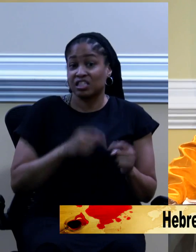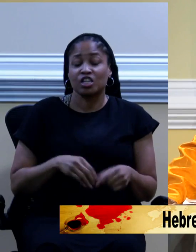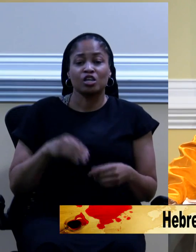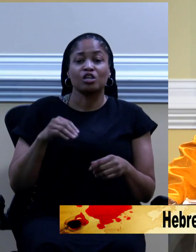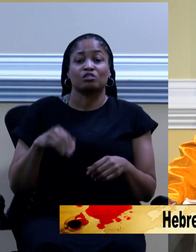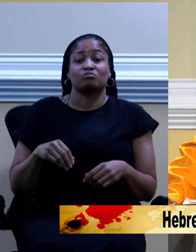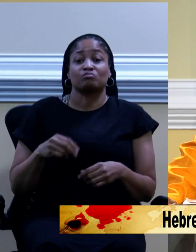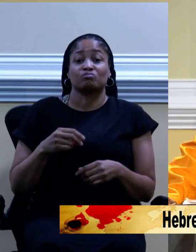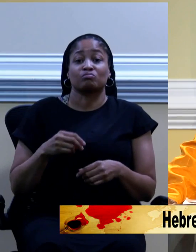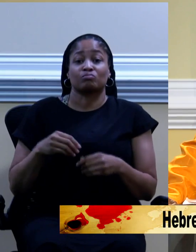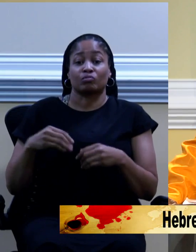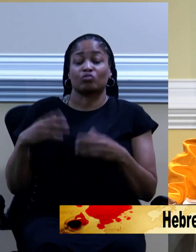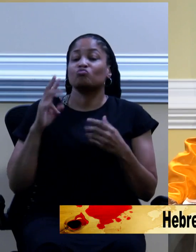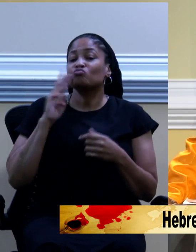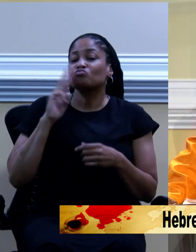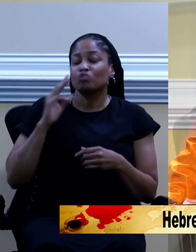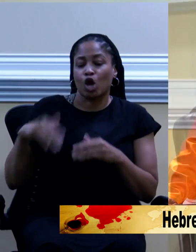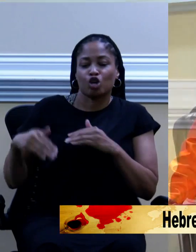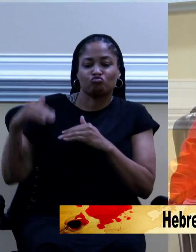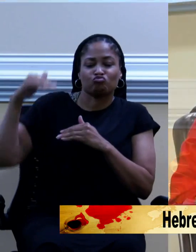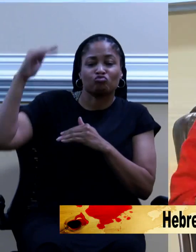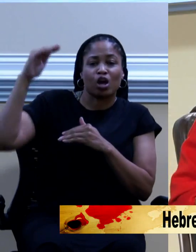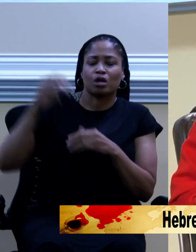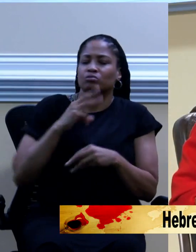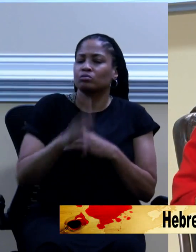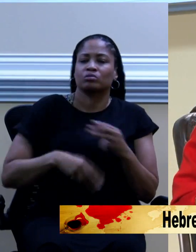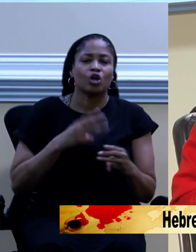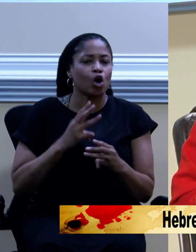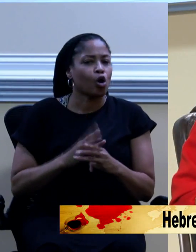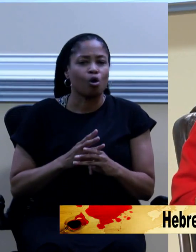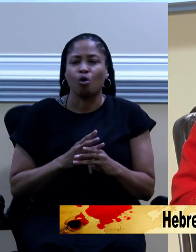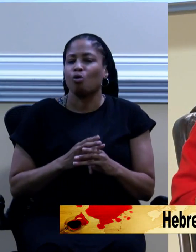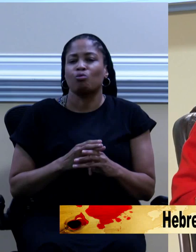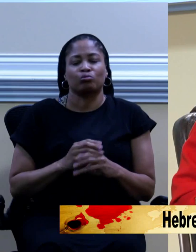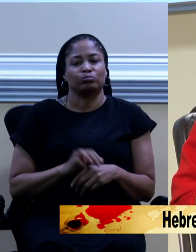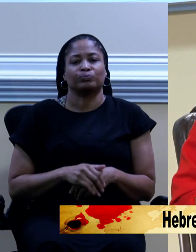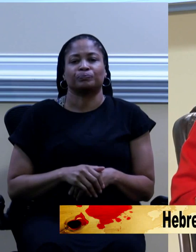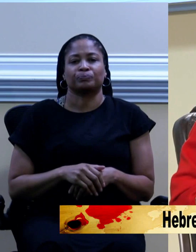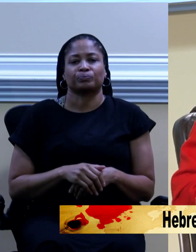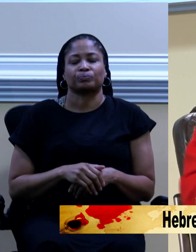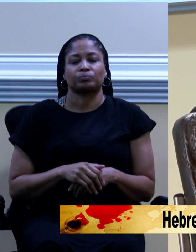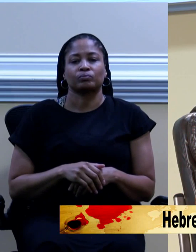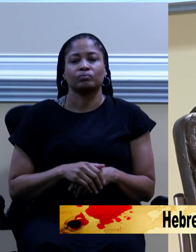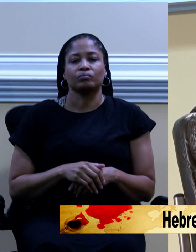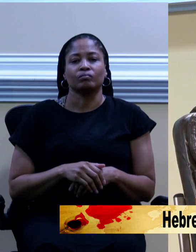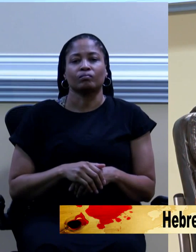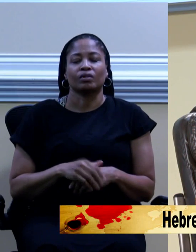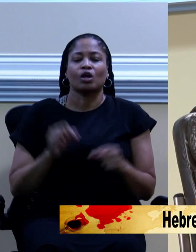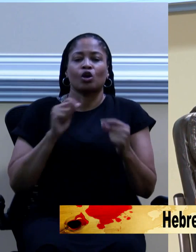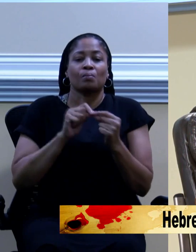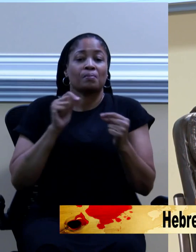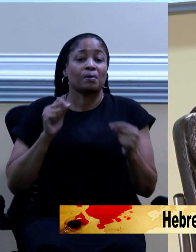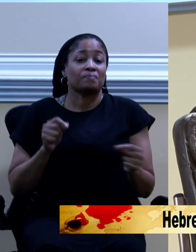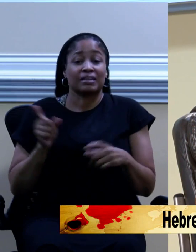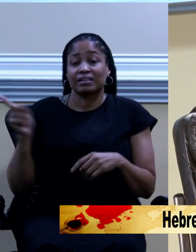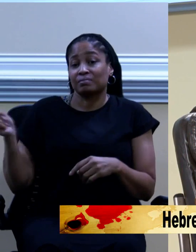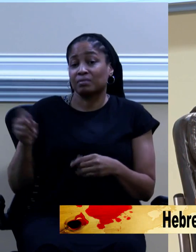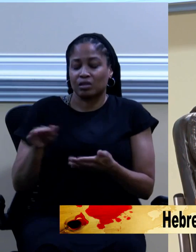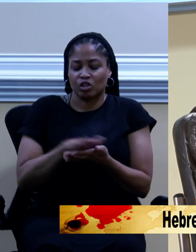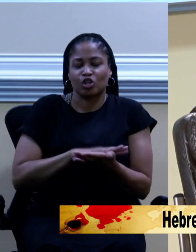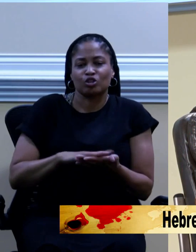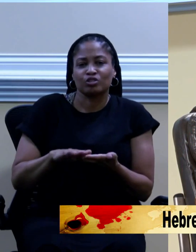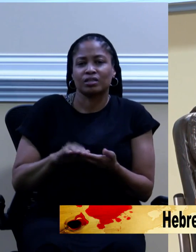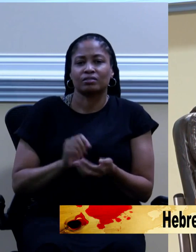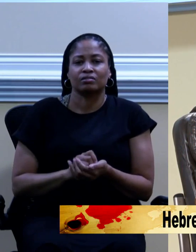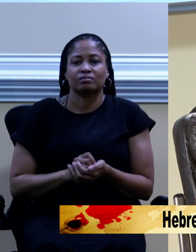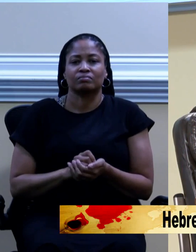Verse 14. For by one offering he hath perfected forever them that are sanctified. Well, the Holy Ghost also is